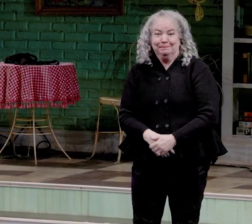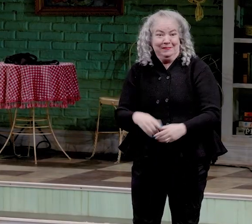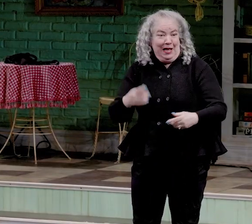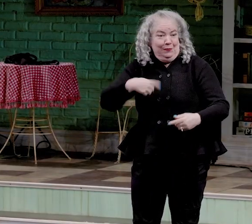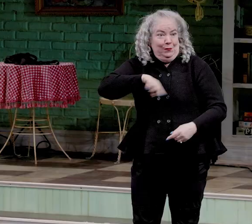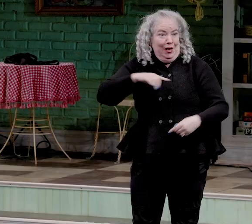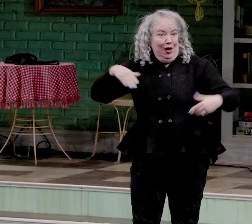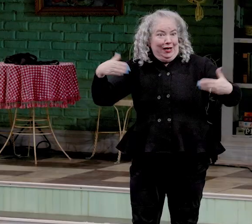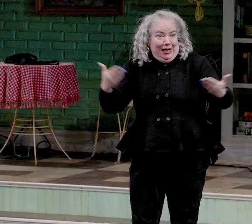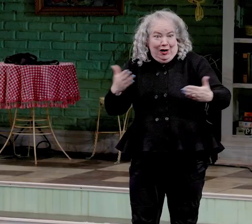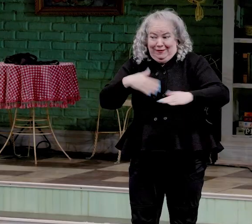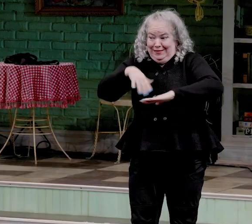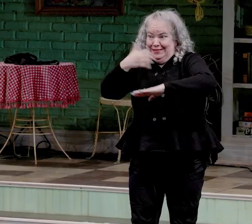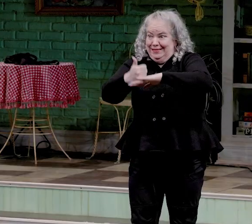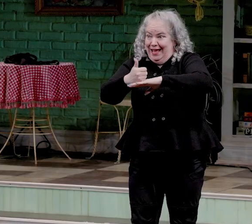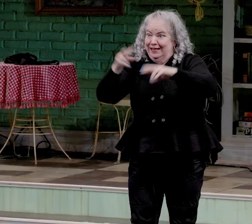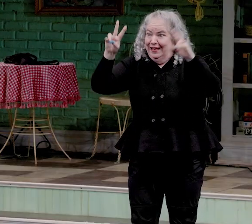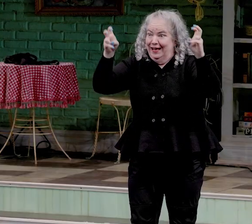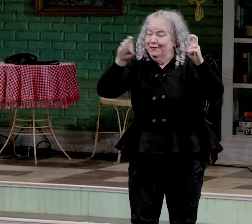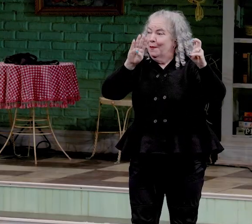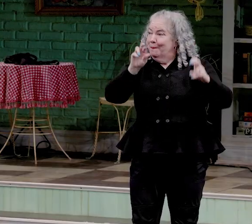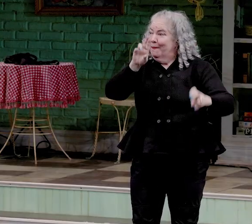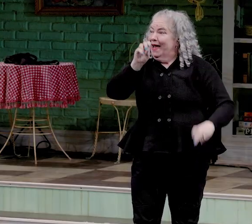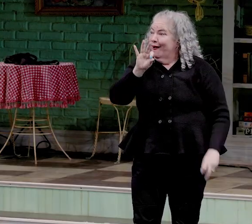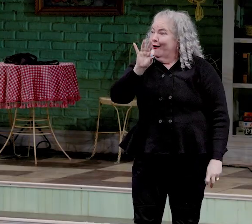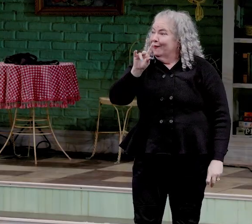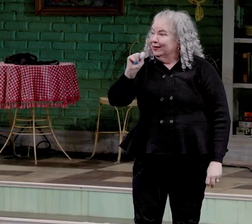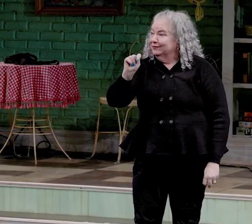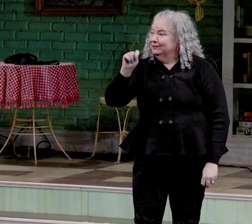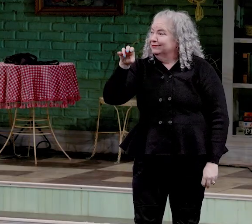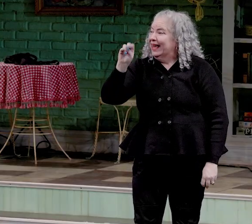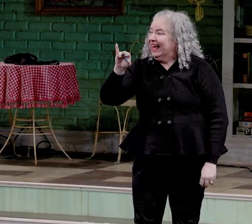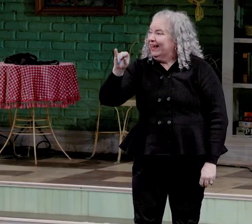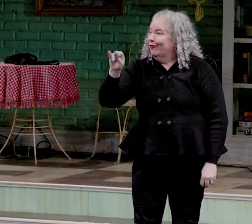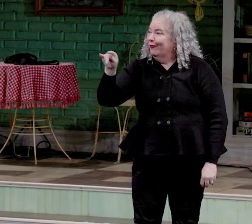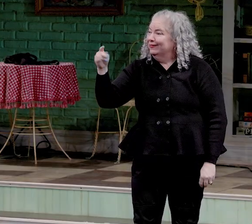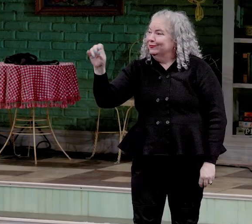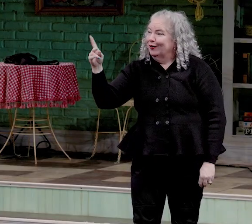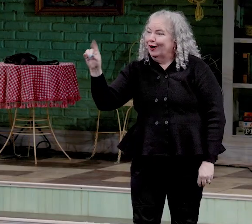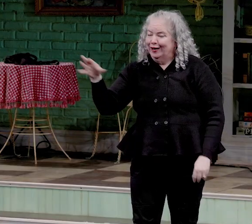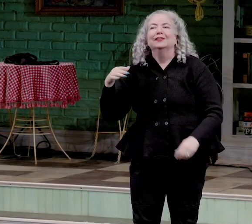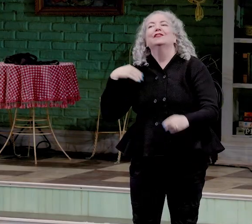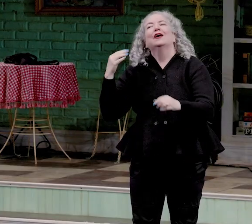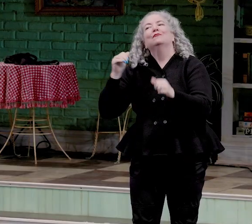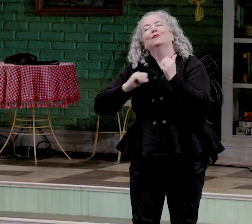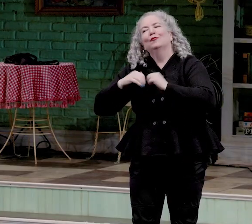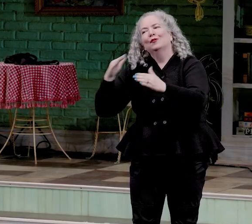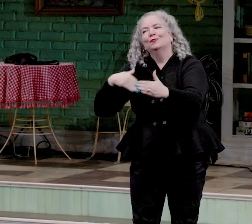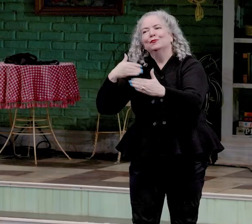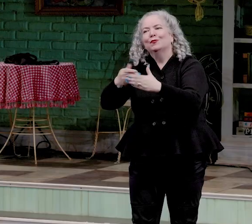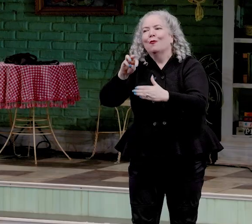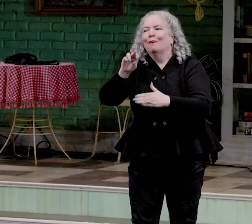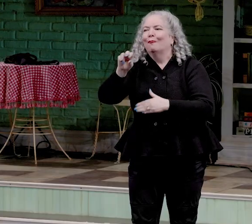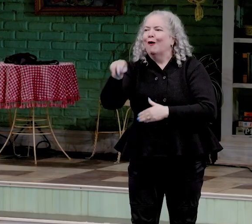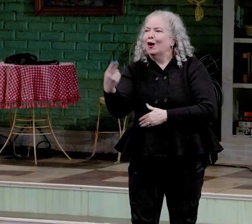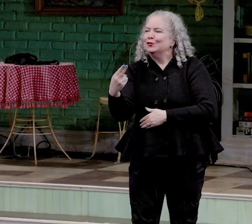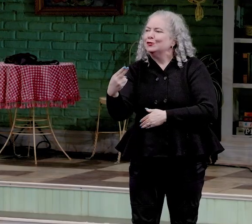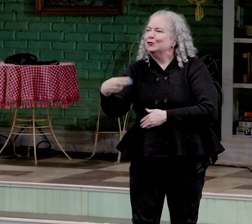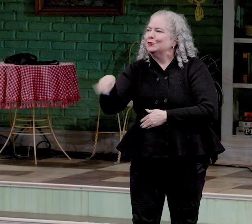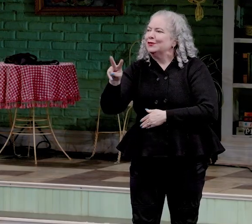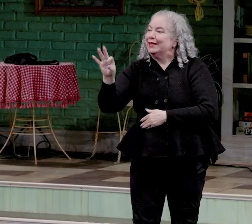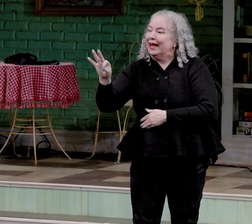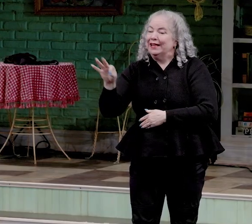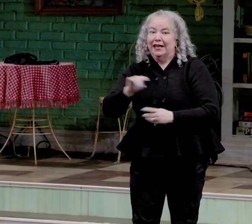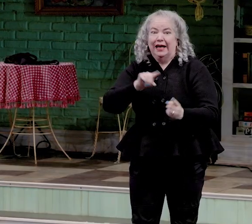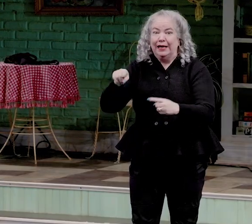are here on the set of Barefoot in the Park, which continues performances through Sunday, March 29th. I actually came again to see